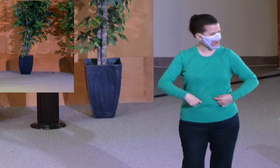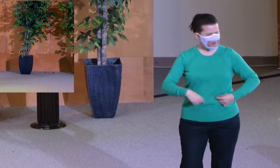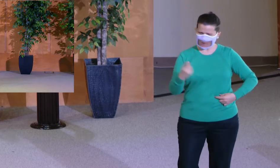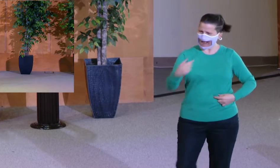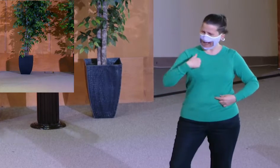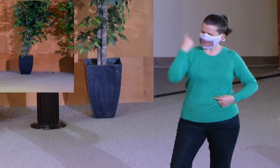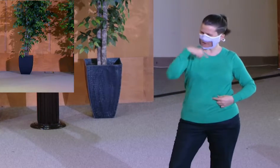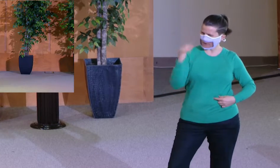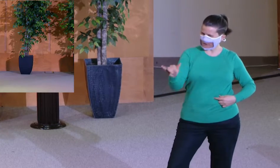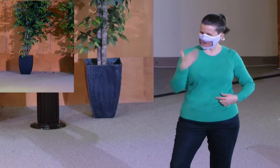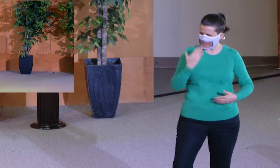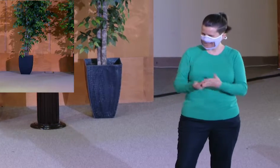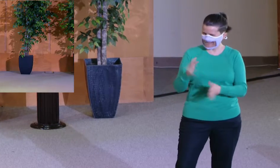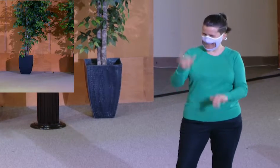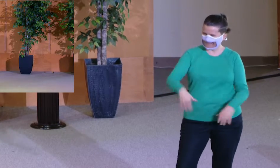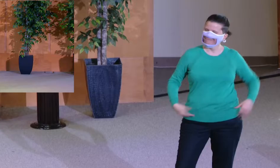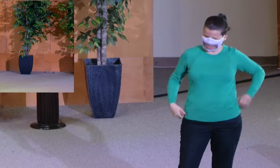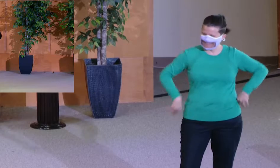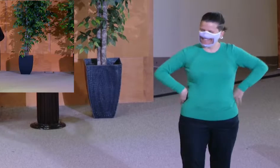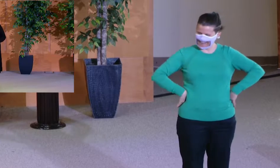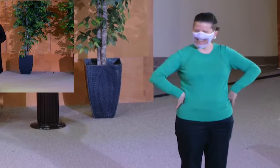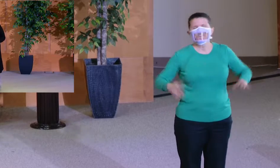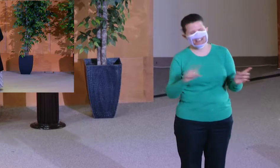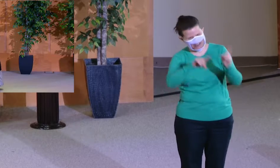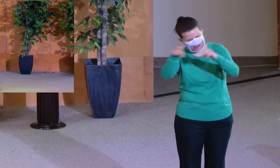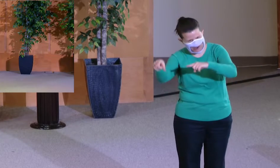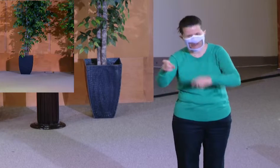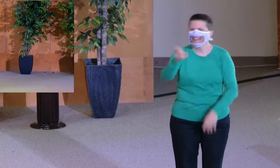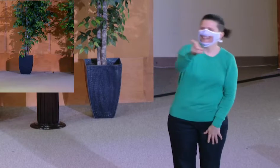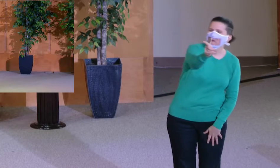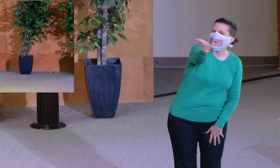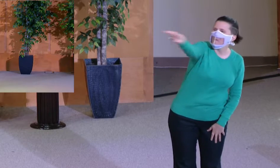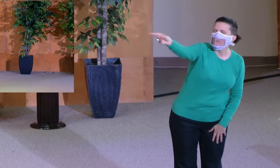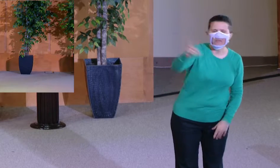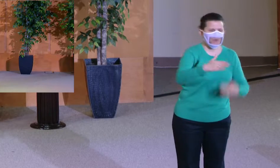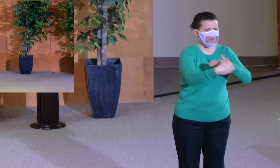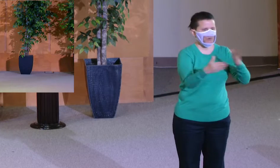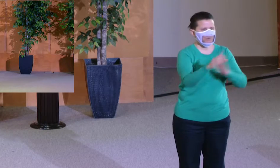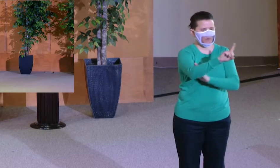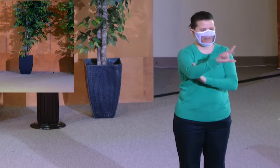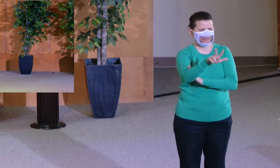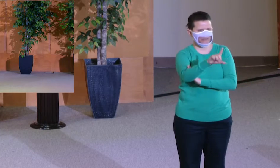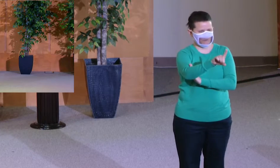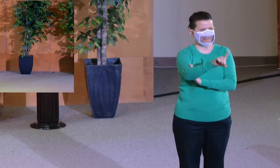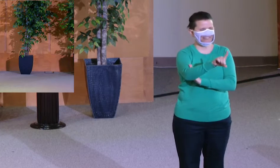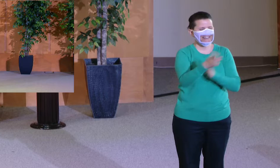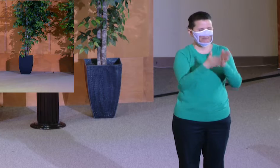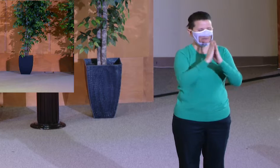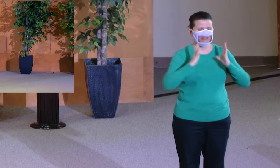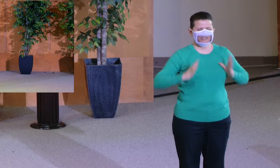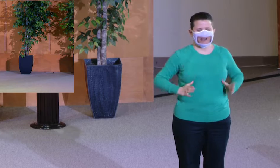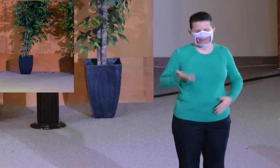purple sash, then you will go over to room 131, and prayer chaplains will be there just